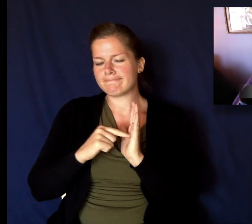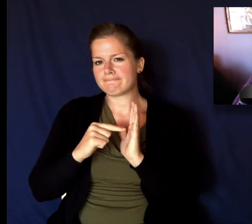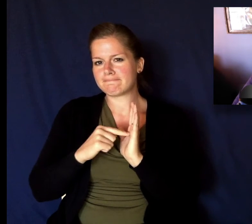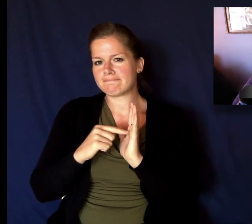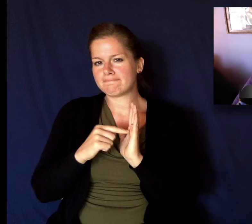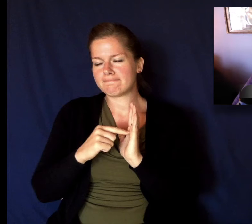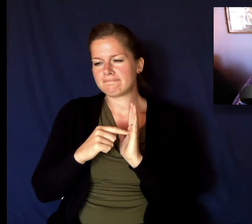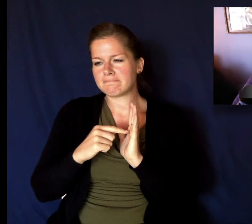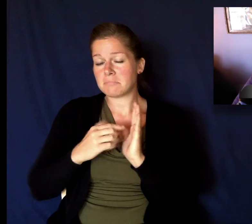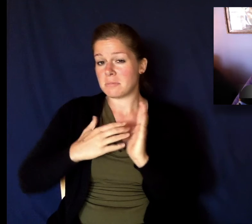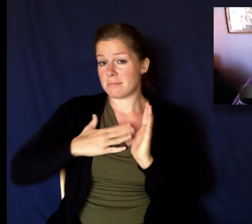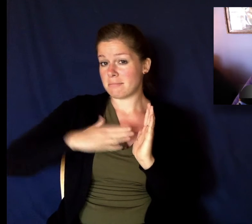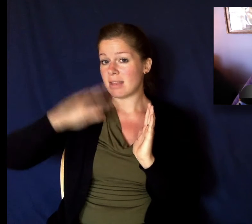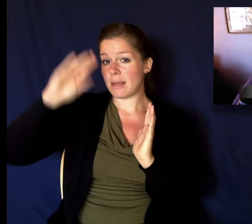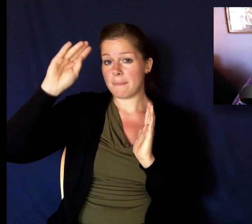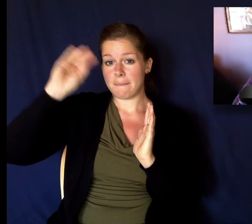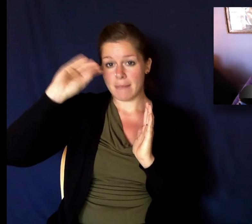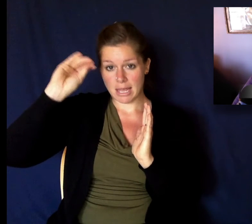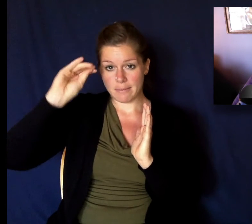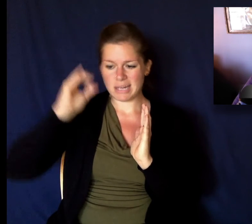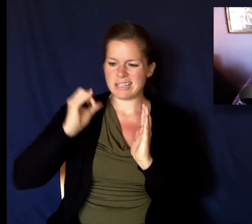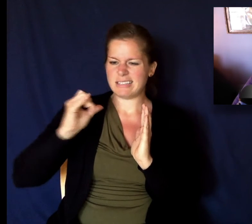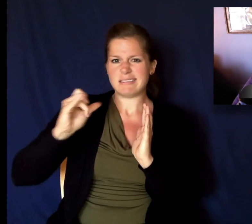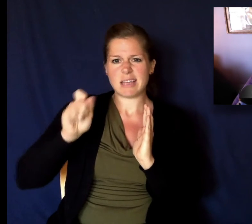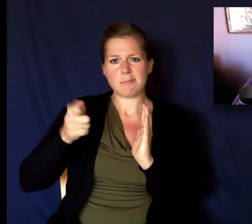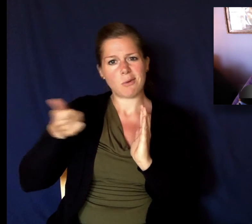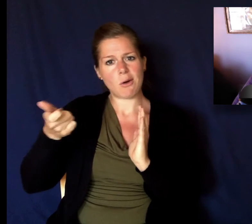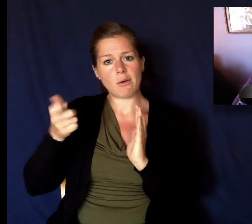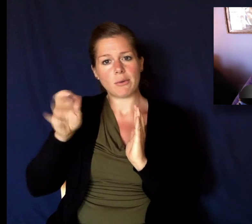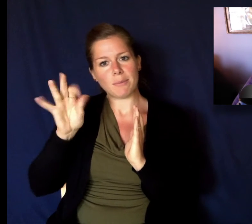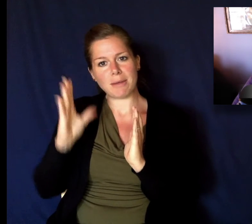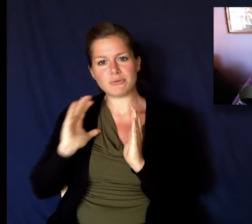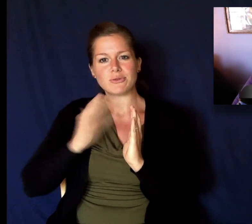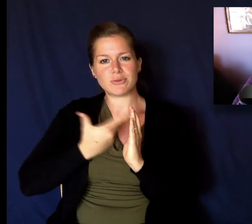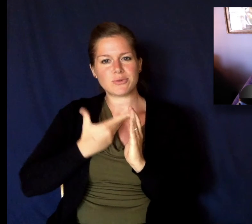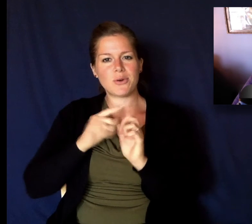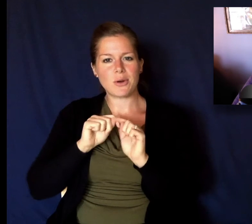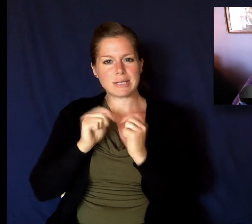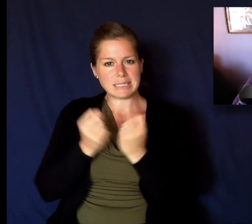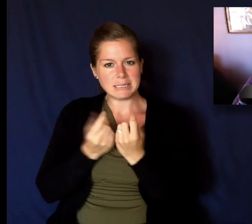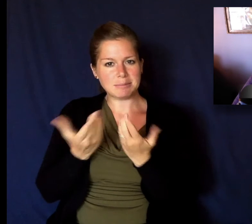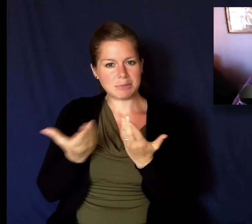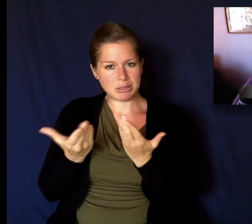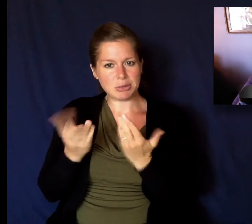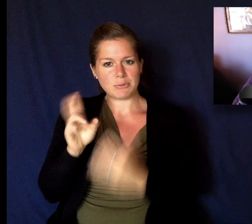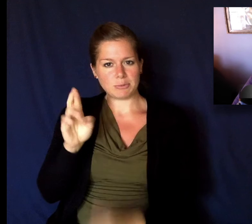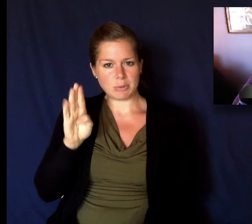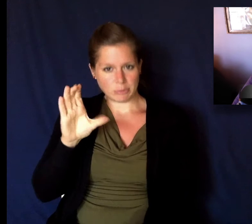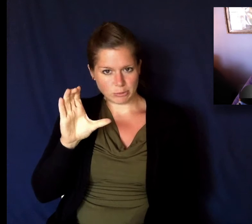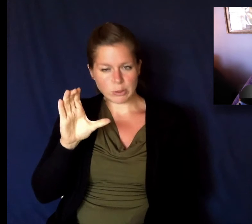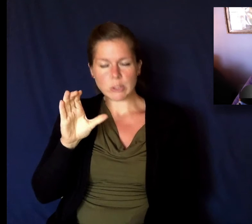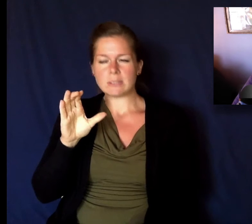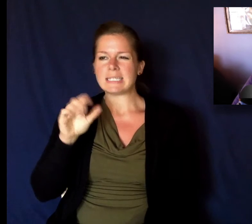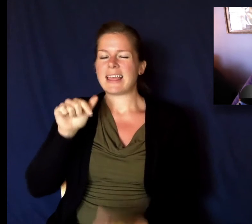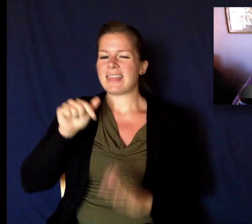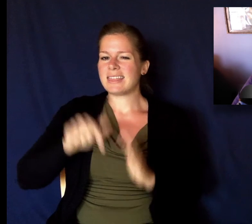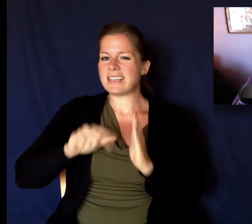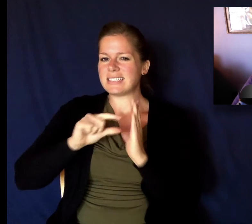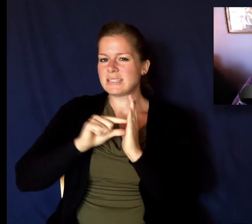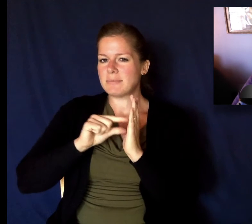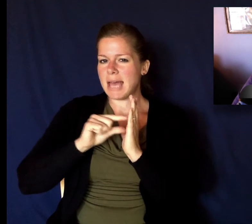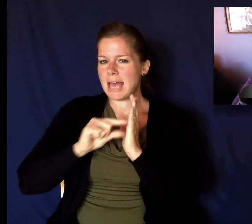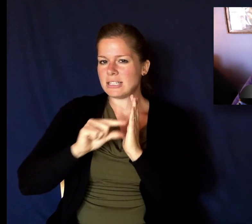of a few of the pastors on our team, um, has been